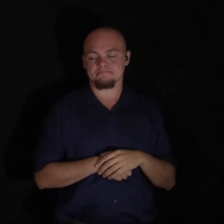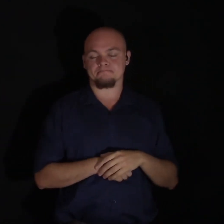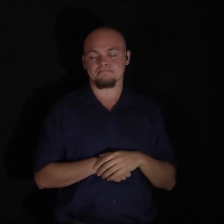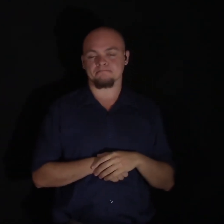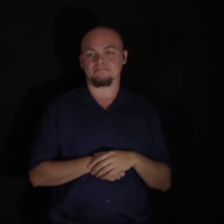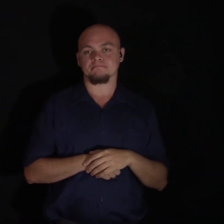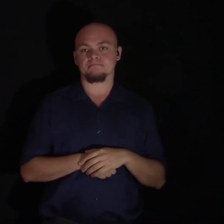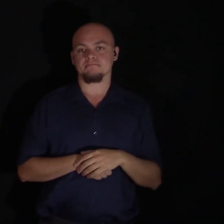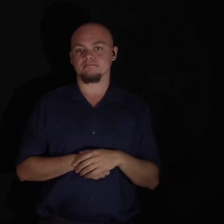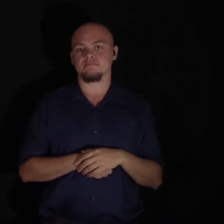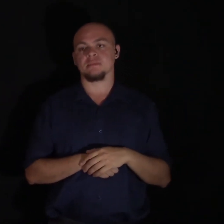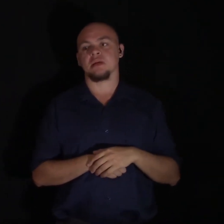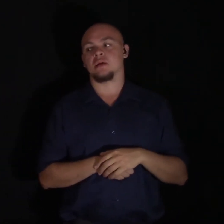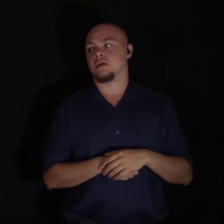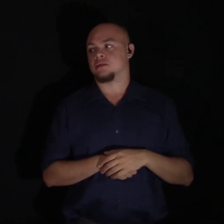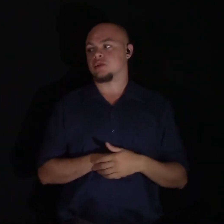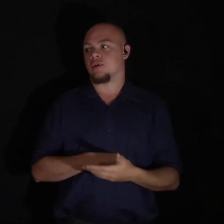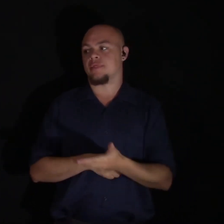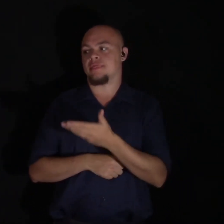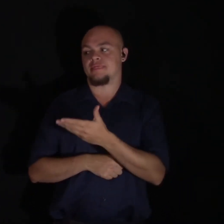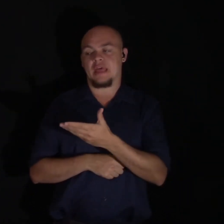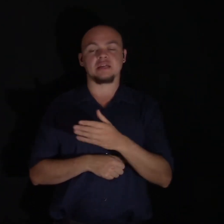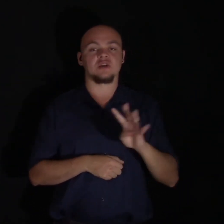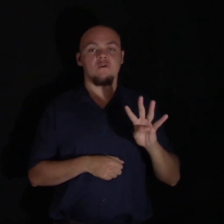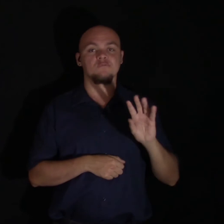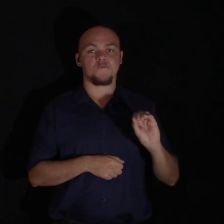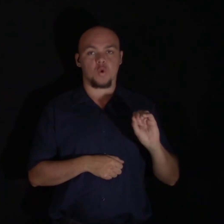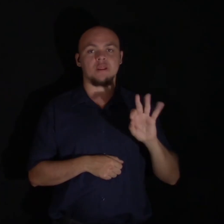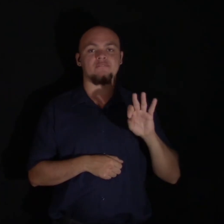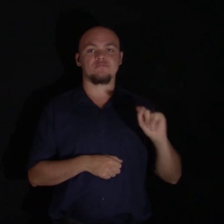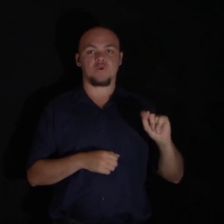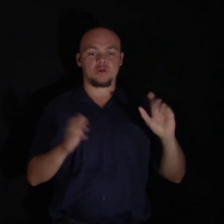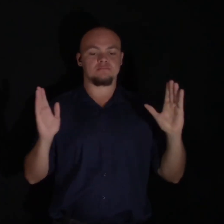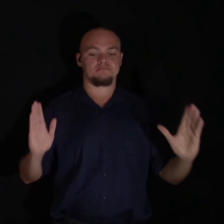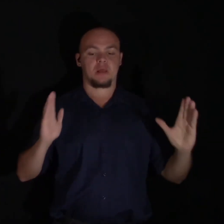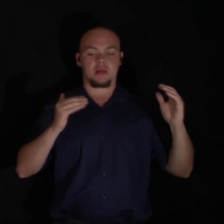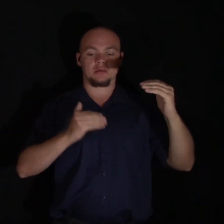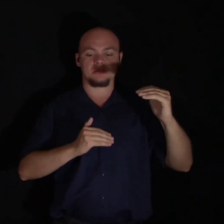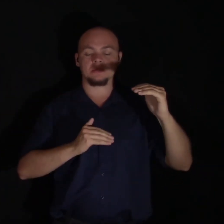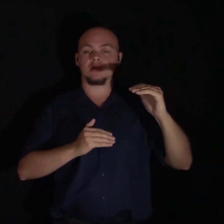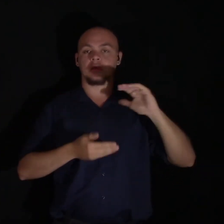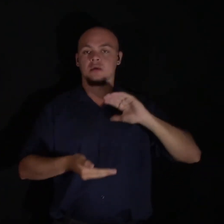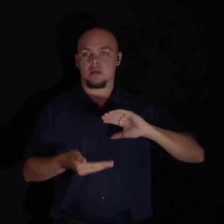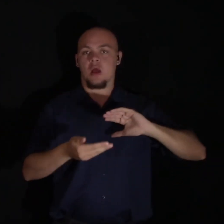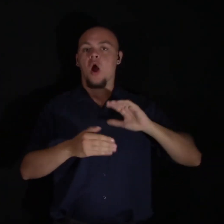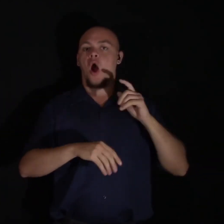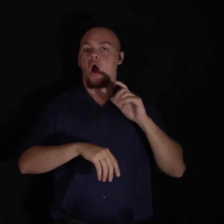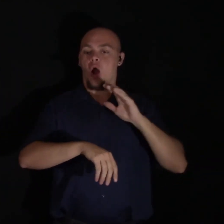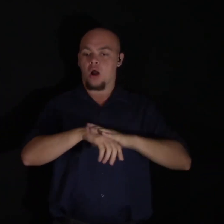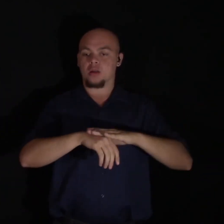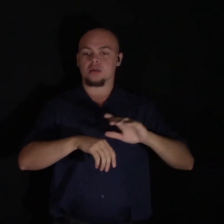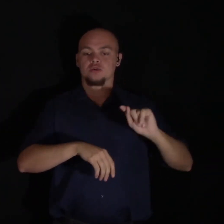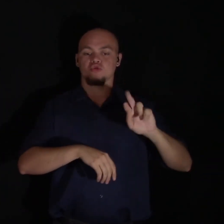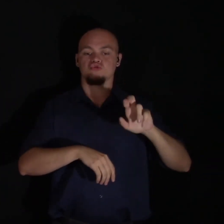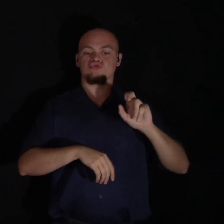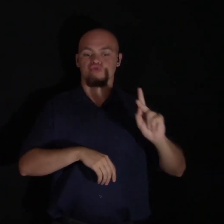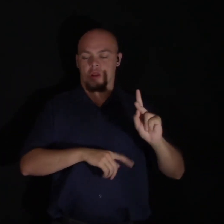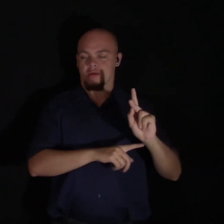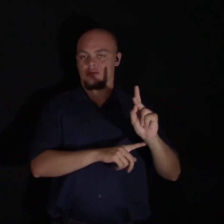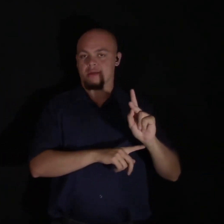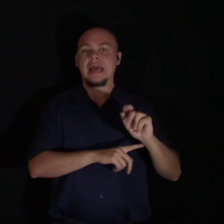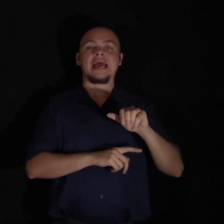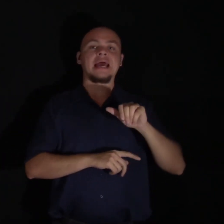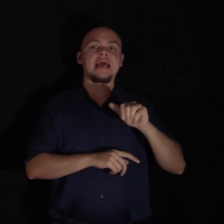Now, for the visually impaired, that's a loaded 40-foot container on a 20-foot truck. And there's 10 guys that are